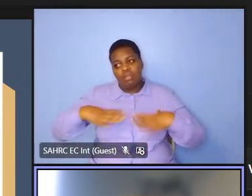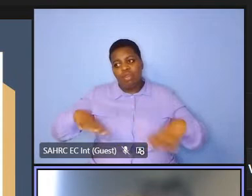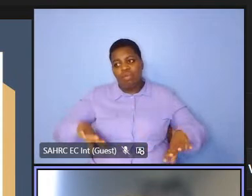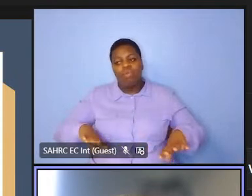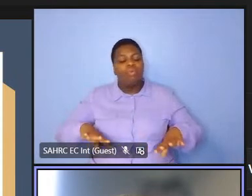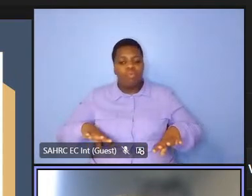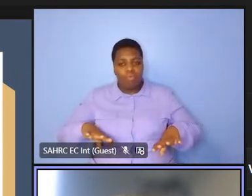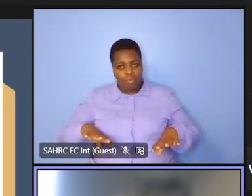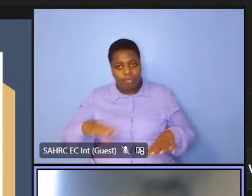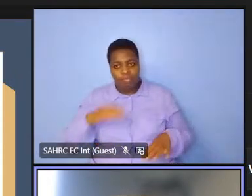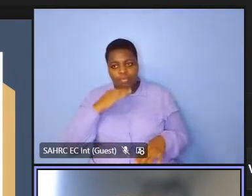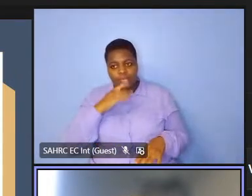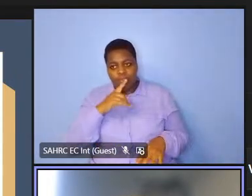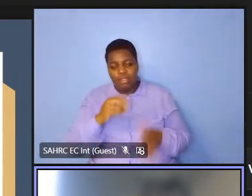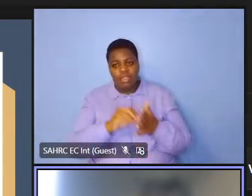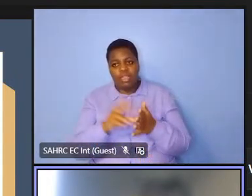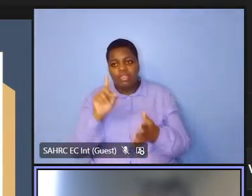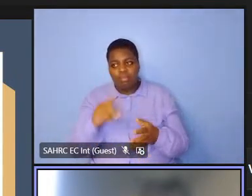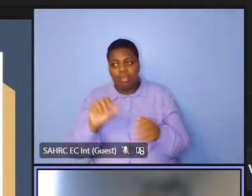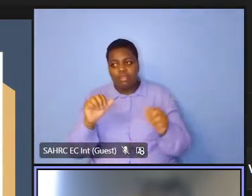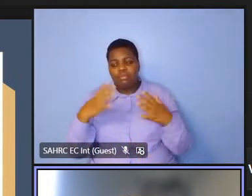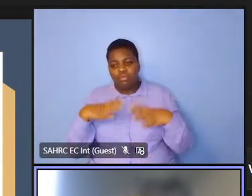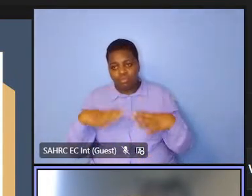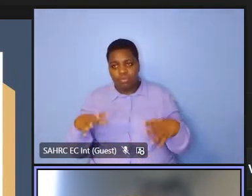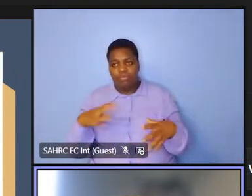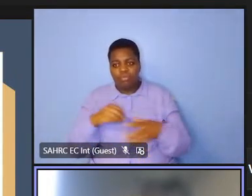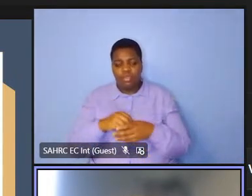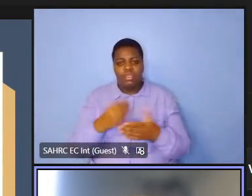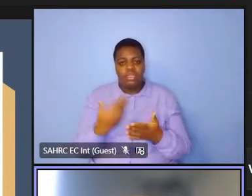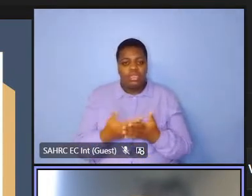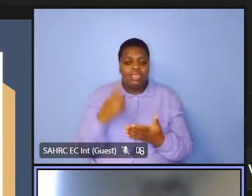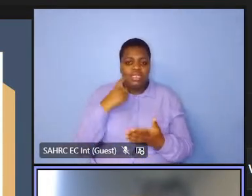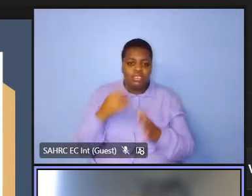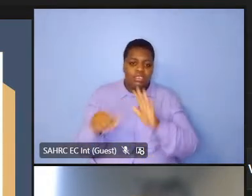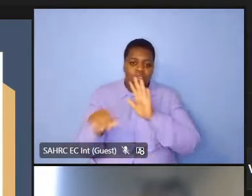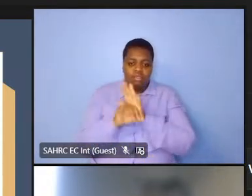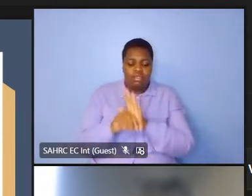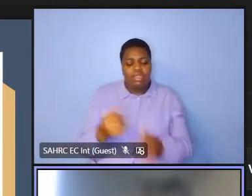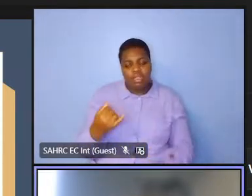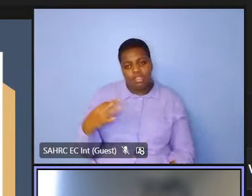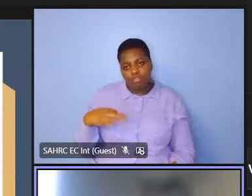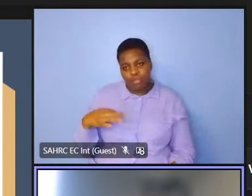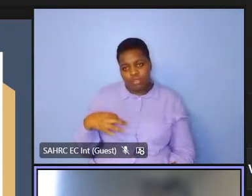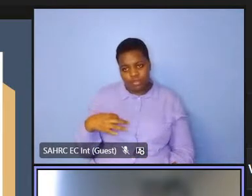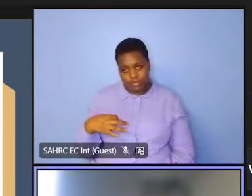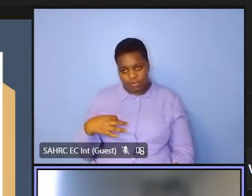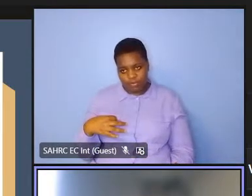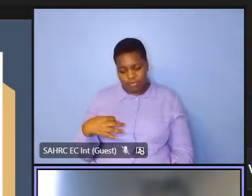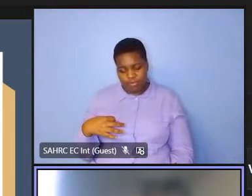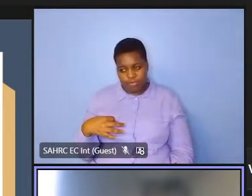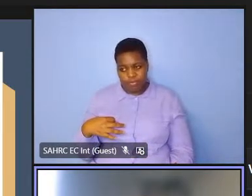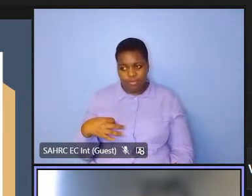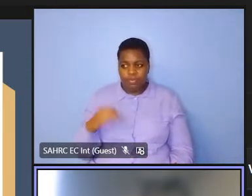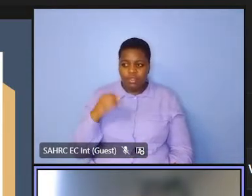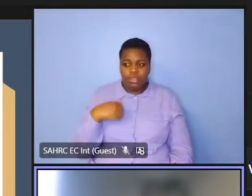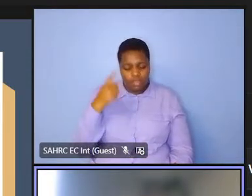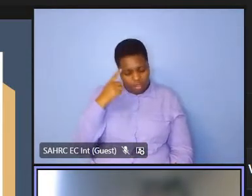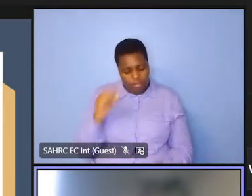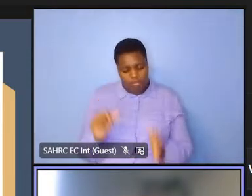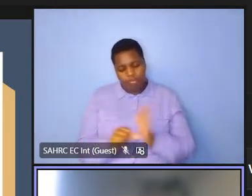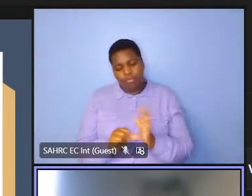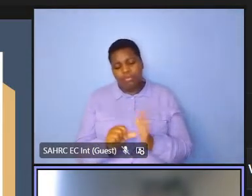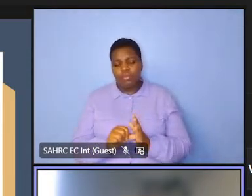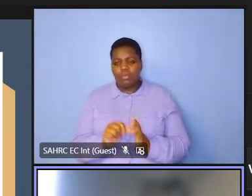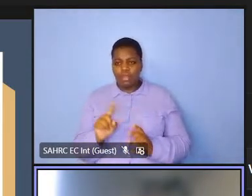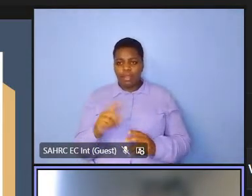instances where that learner wanted to wear a dress and identified as female. I think what's also important at looking